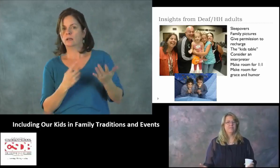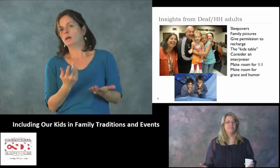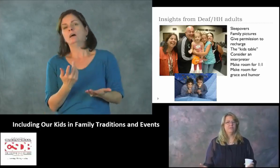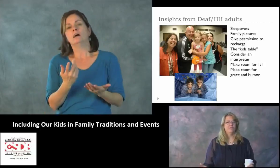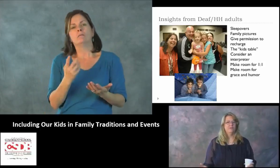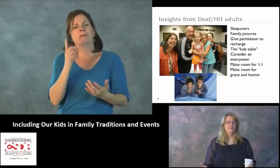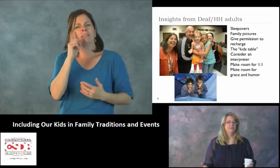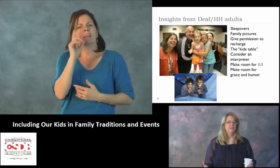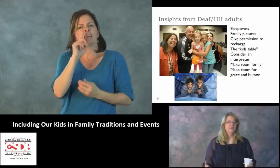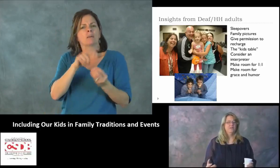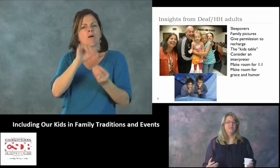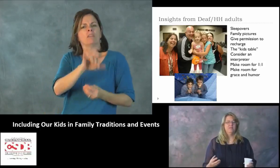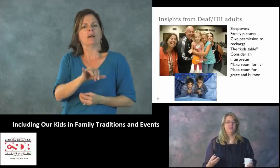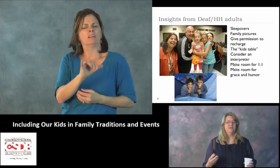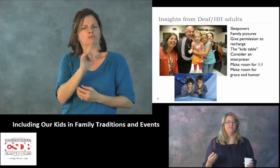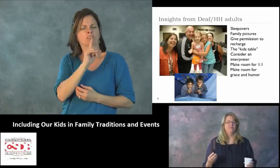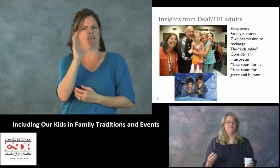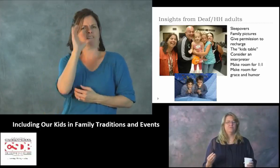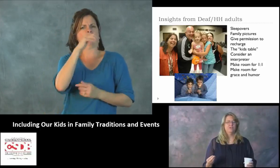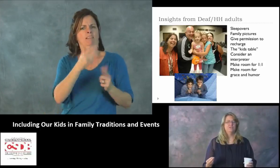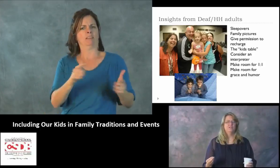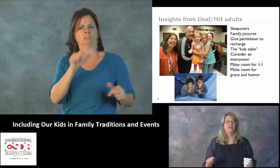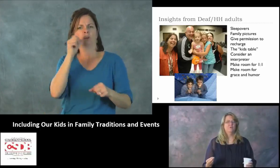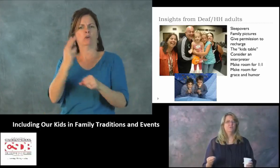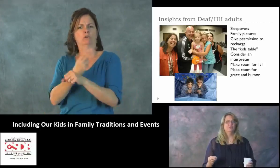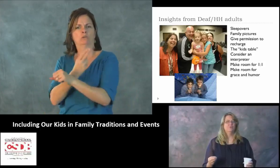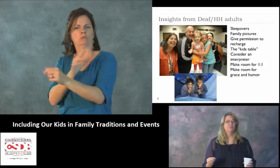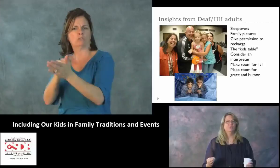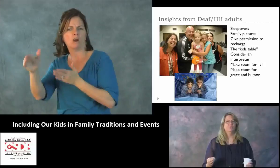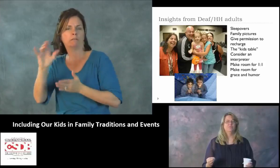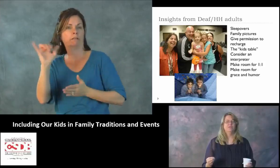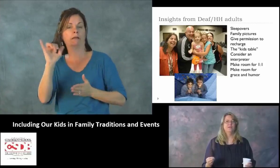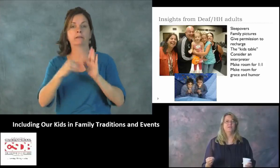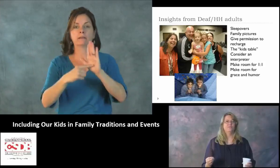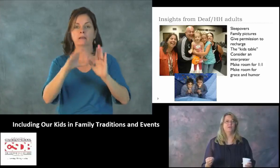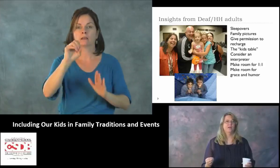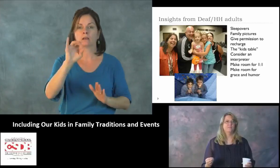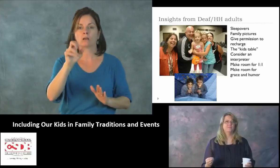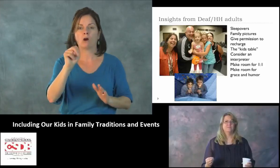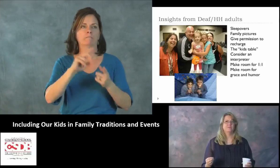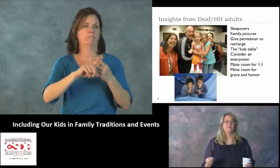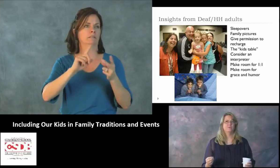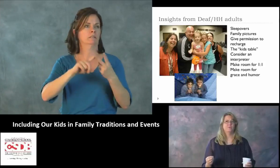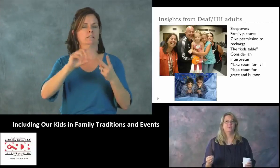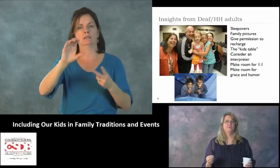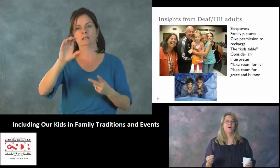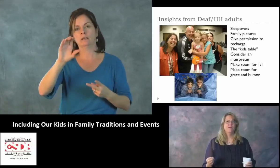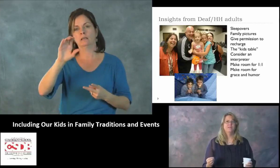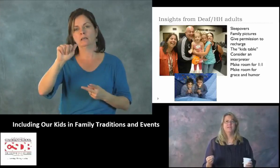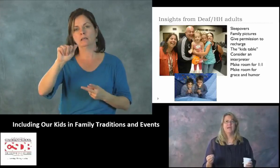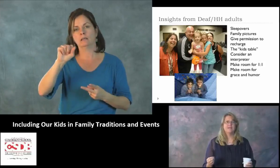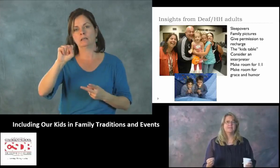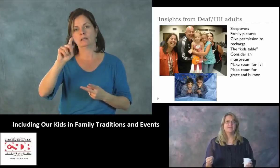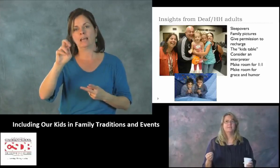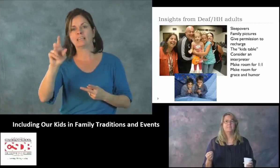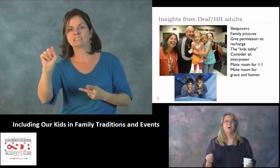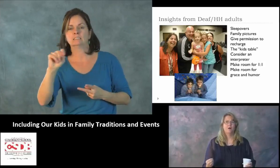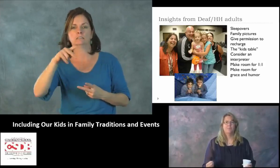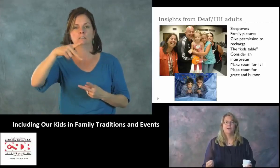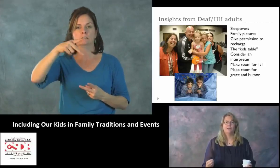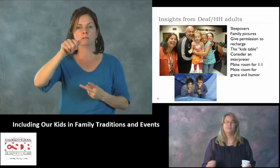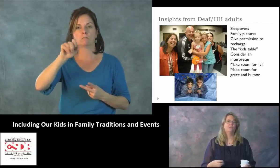of behavior. Think of all the strange language you don't use at other times. You know, coffin,